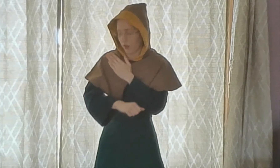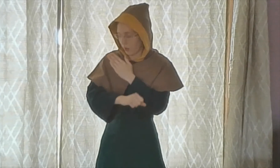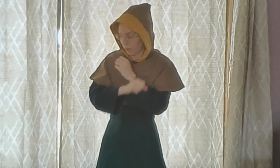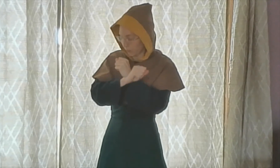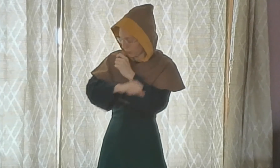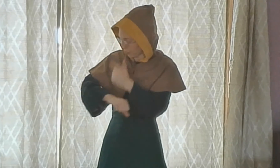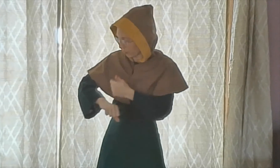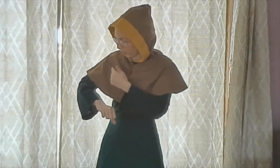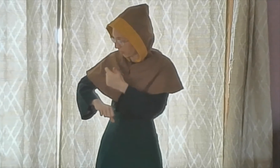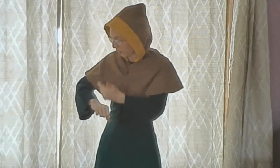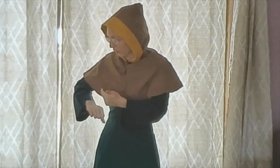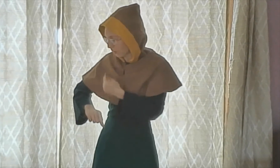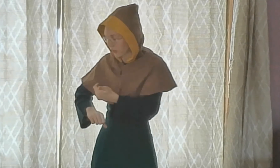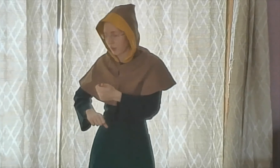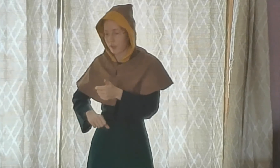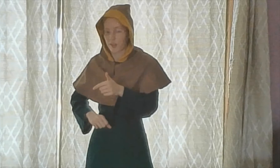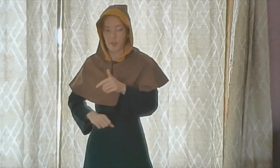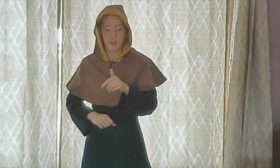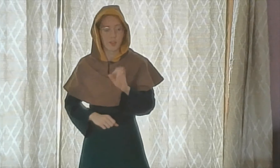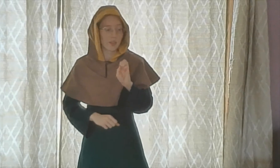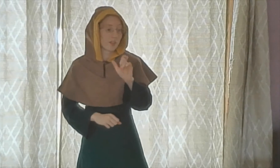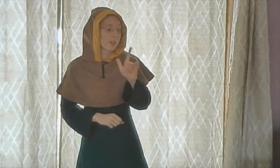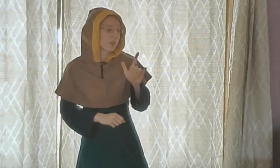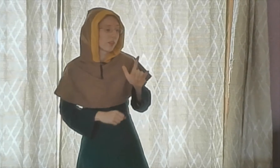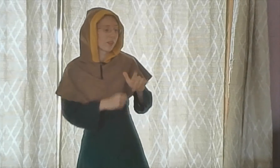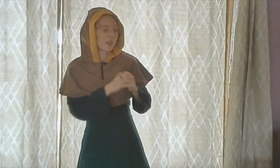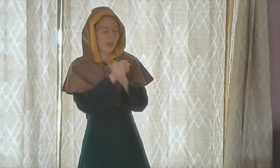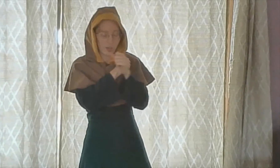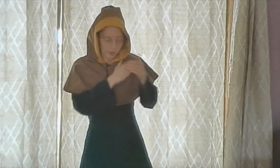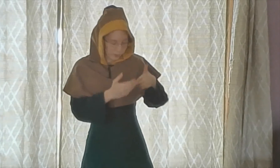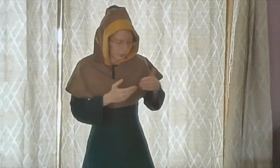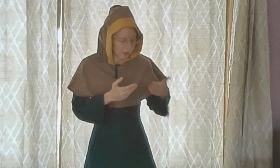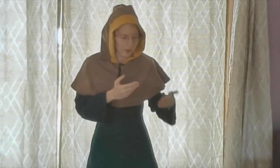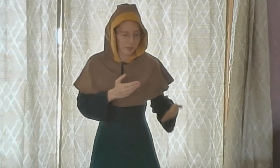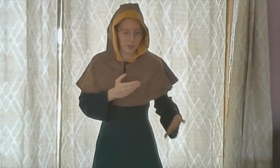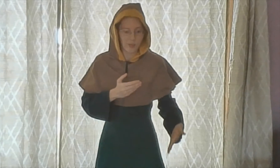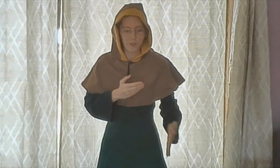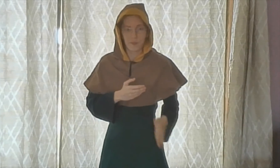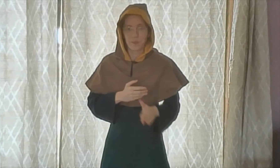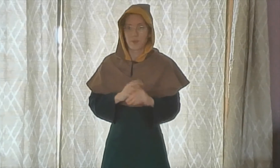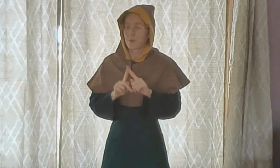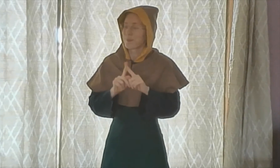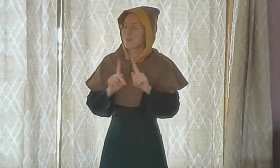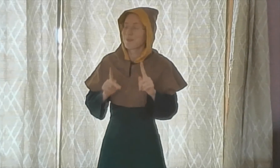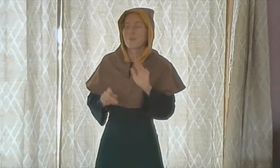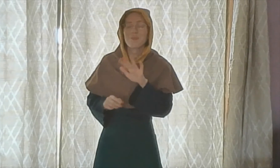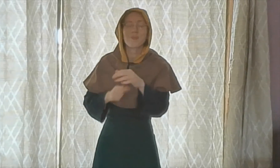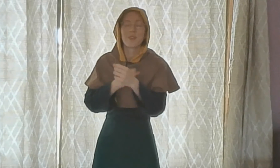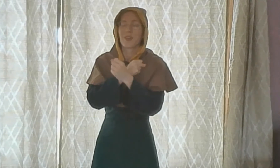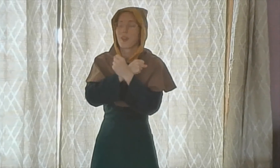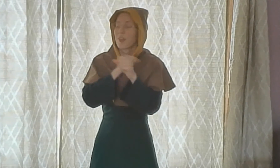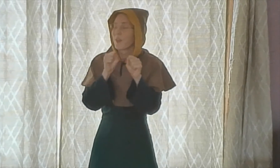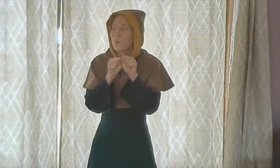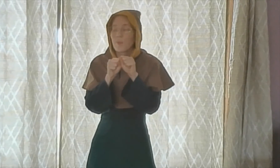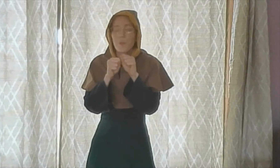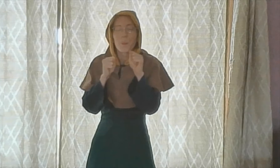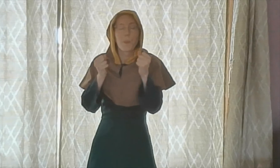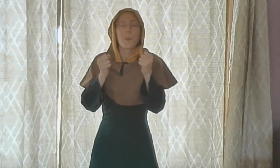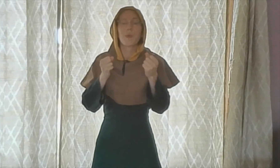arms are bound in linen, my legs are wrapped in steel. Nothing brings